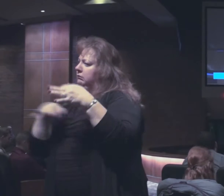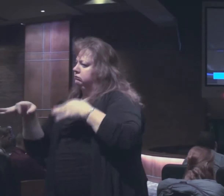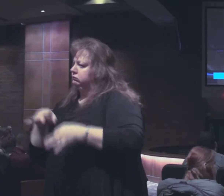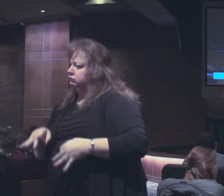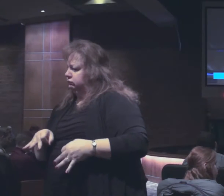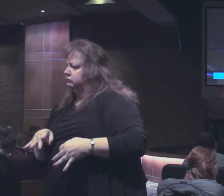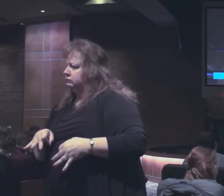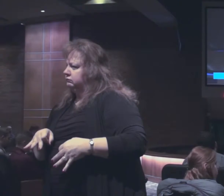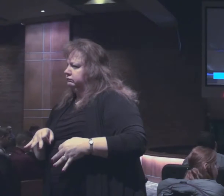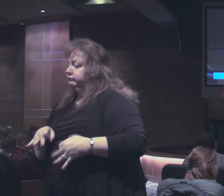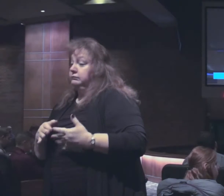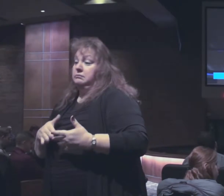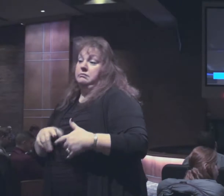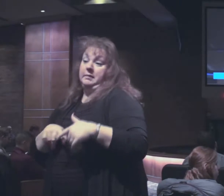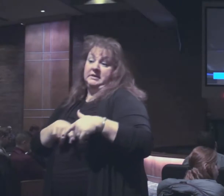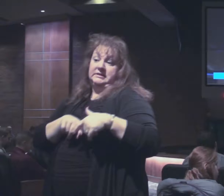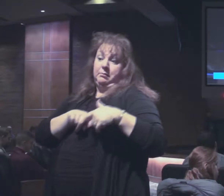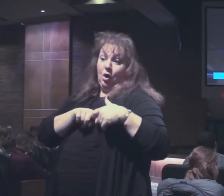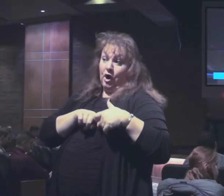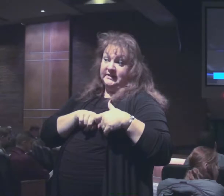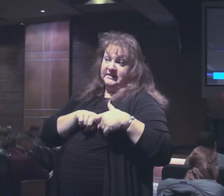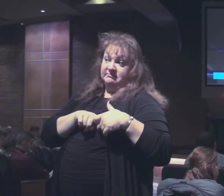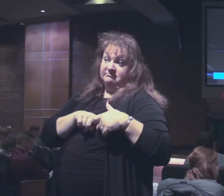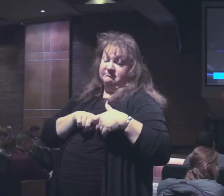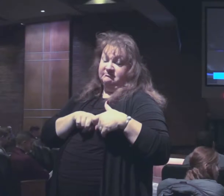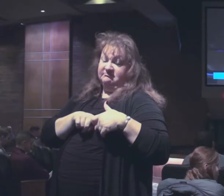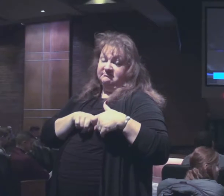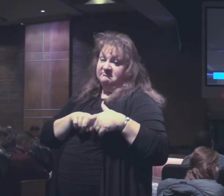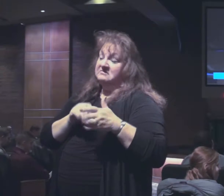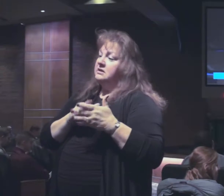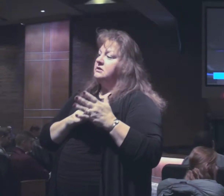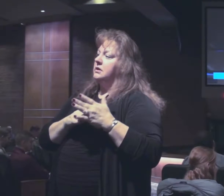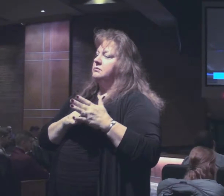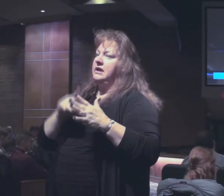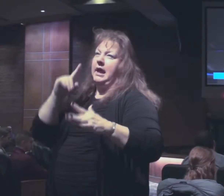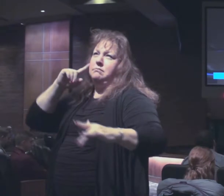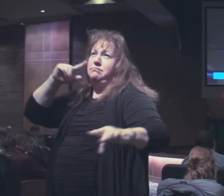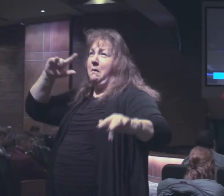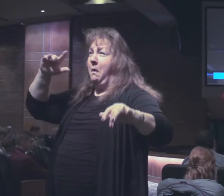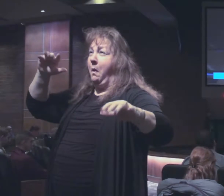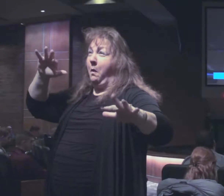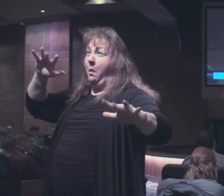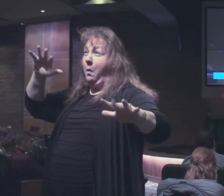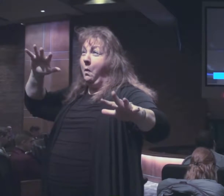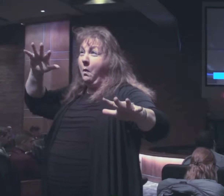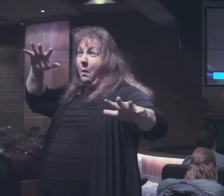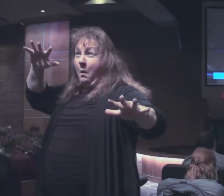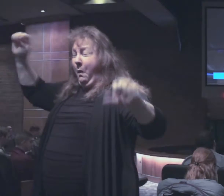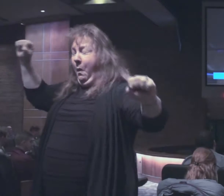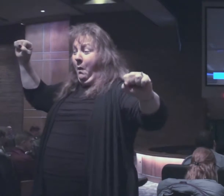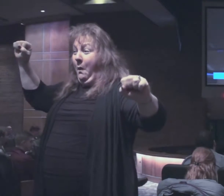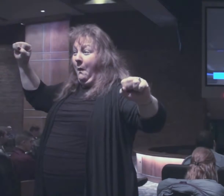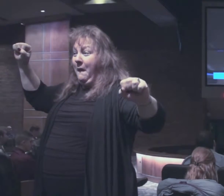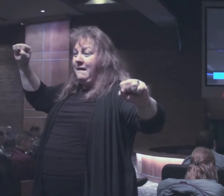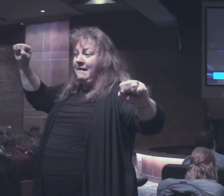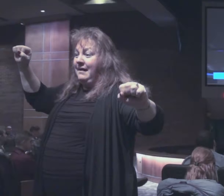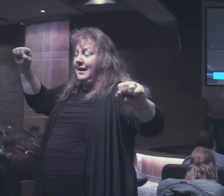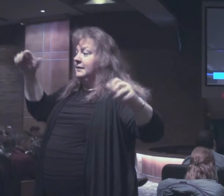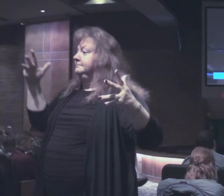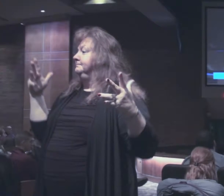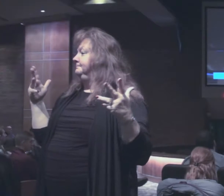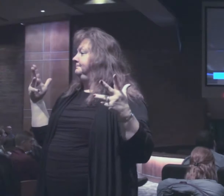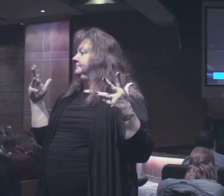instruction. It could be a pause. Some would say it's a crescendo. Get loud at this